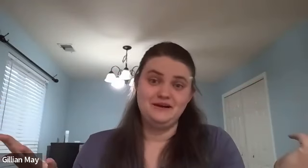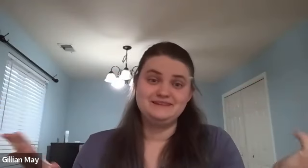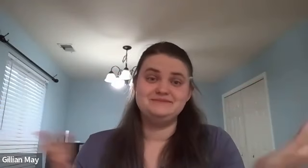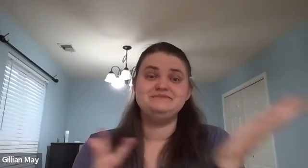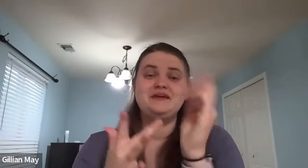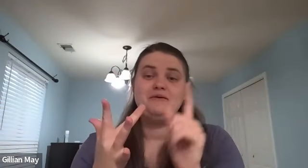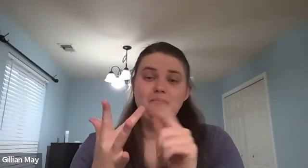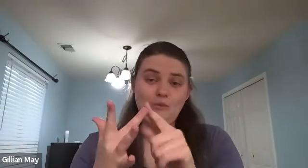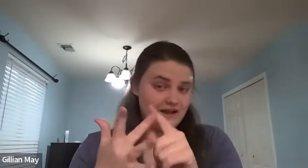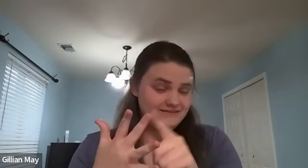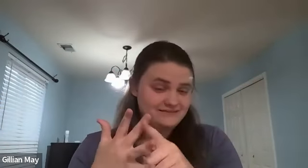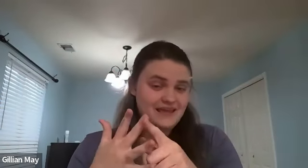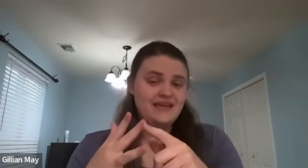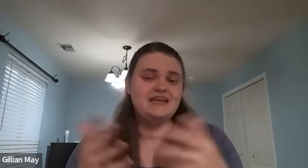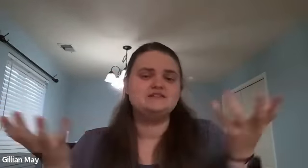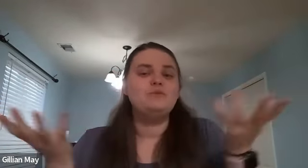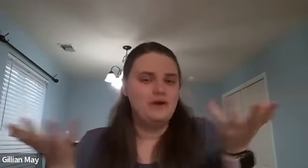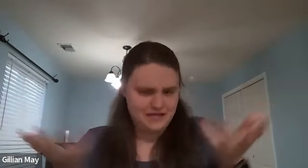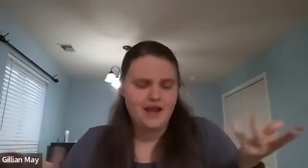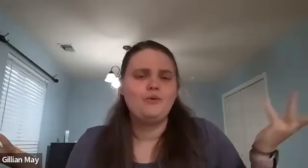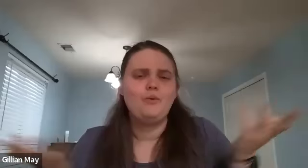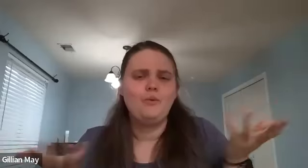what. What is what? Yeah, what.